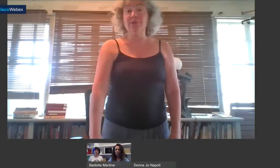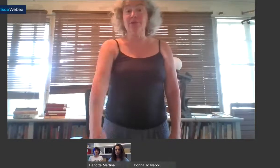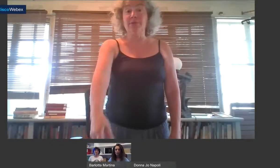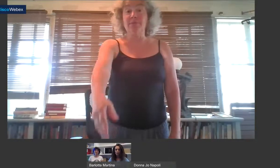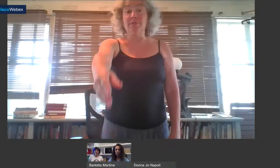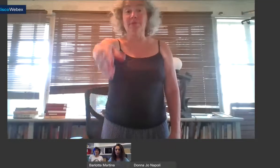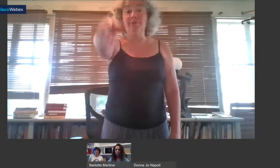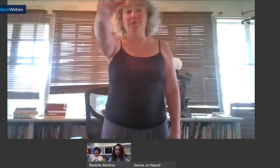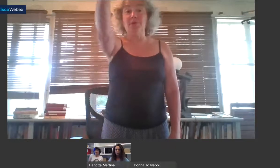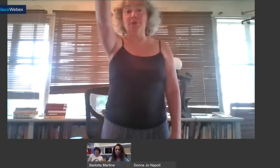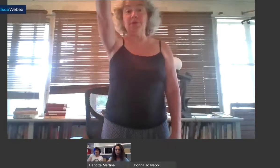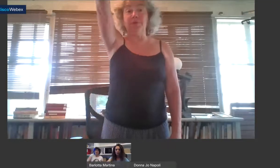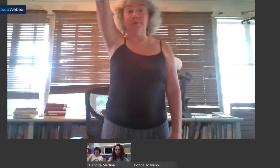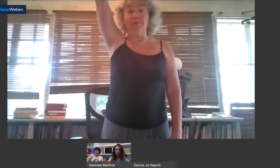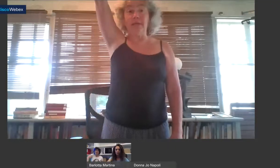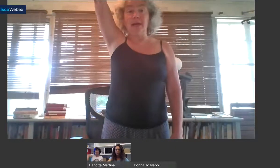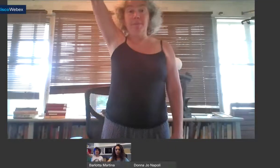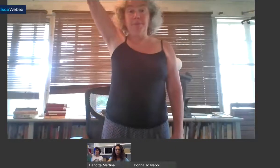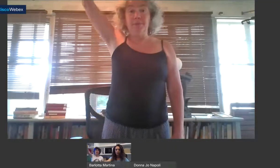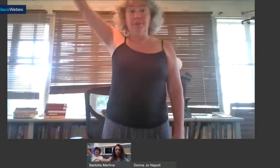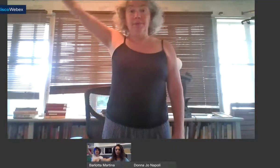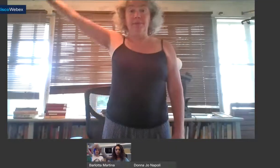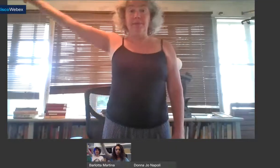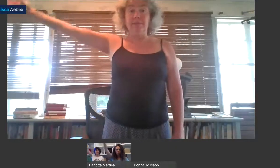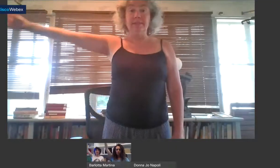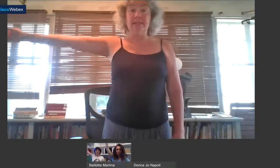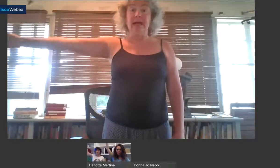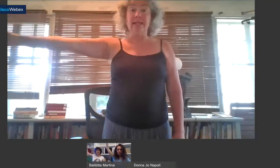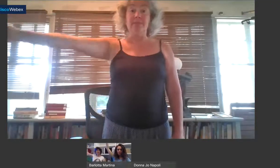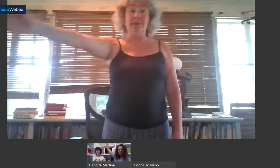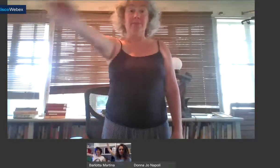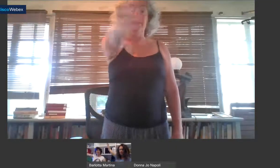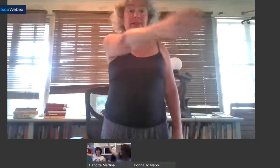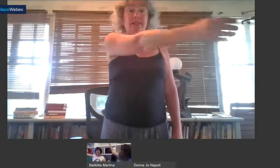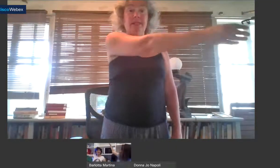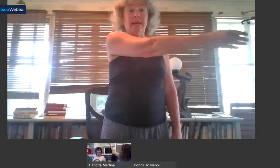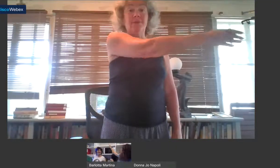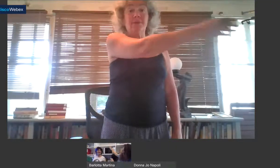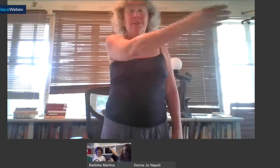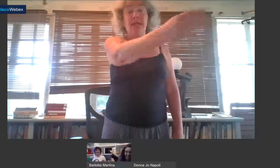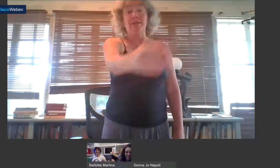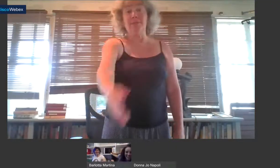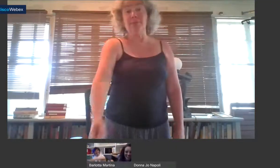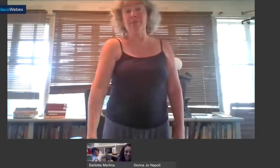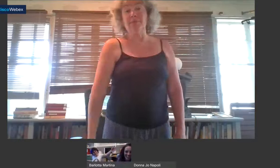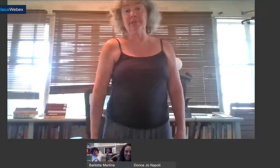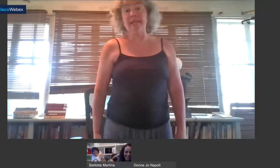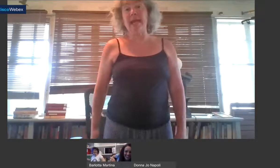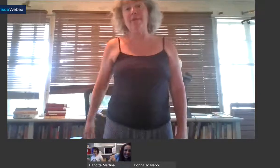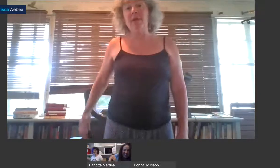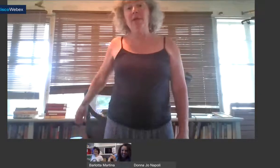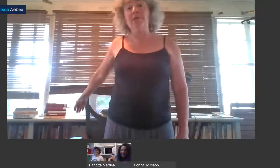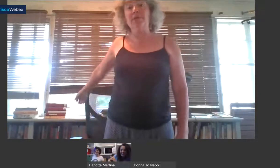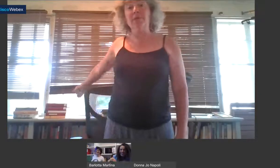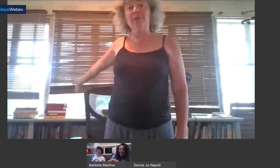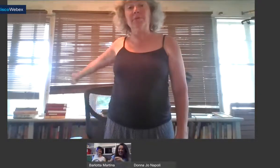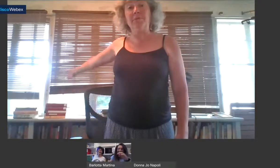can move it forward, you can move it up, you can move it to the side, you can move it to the other side, you can move it down, you can move it